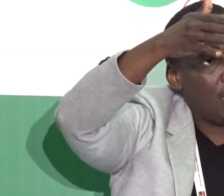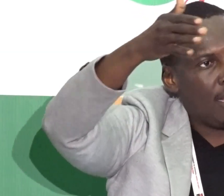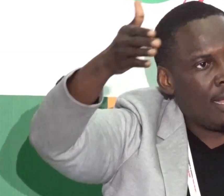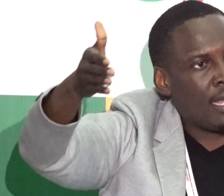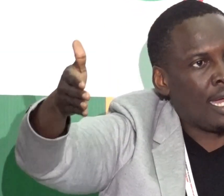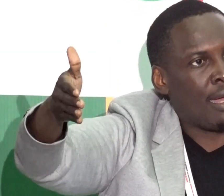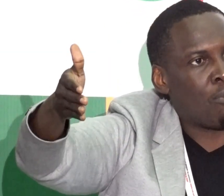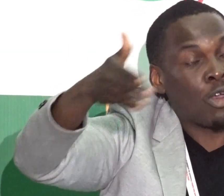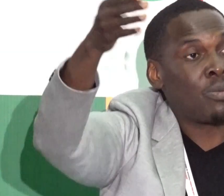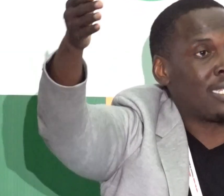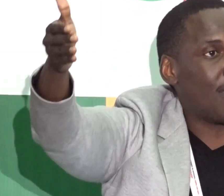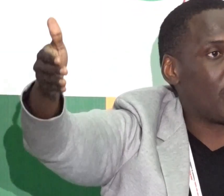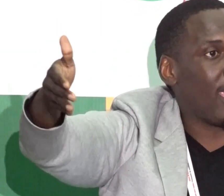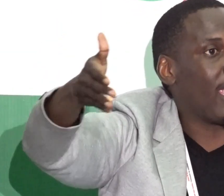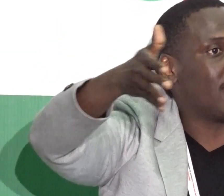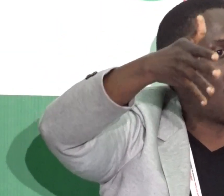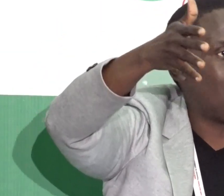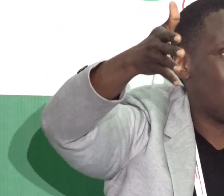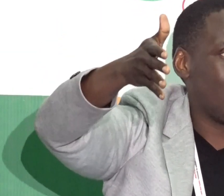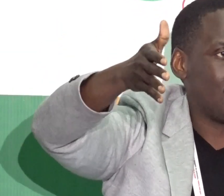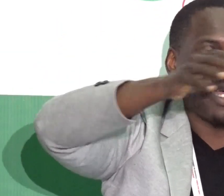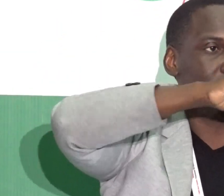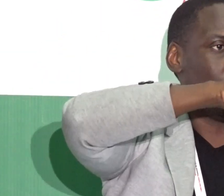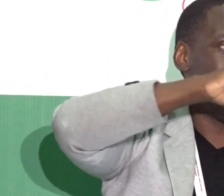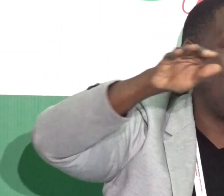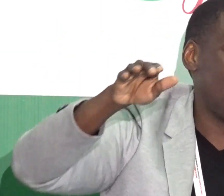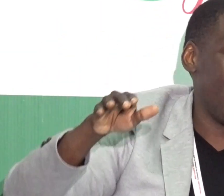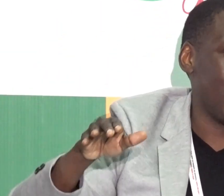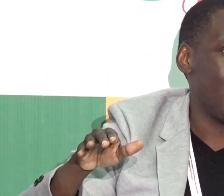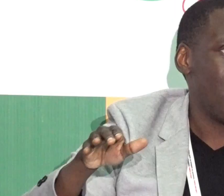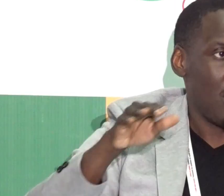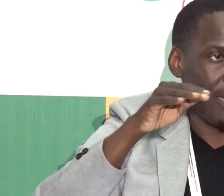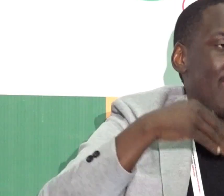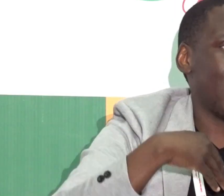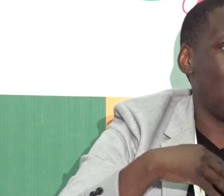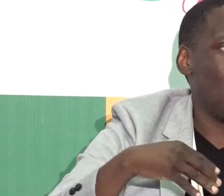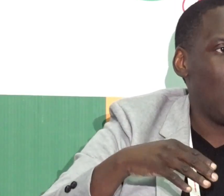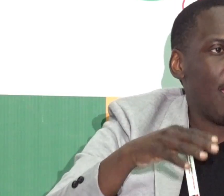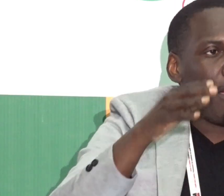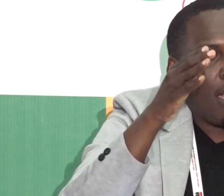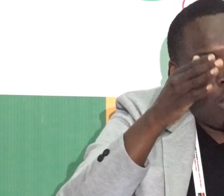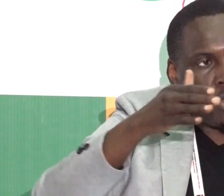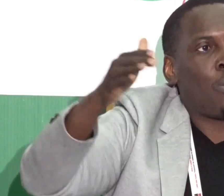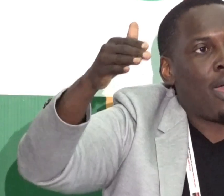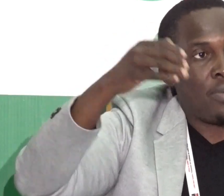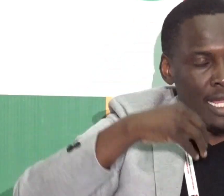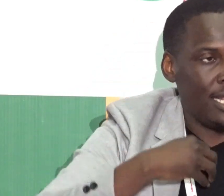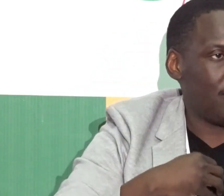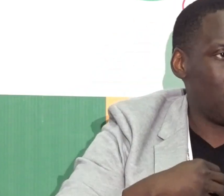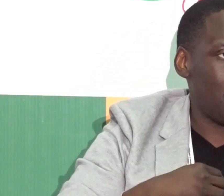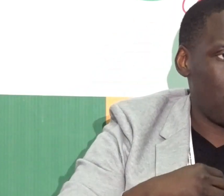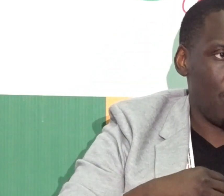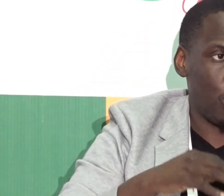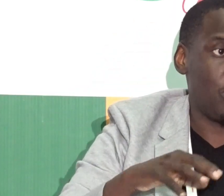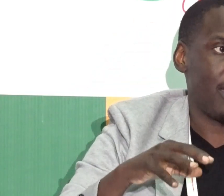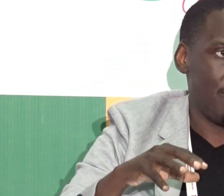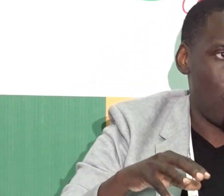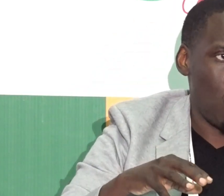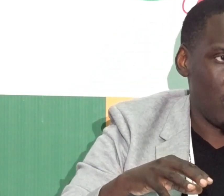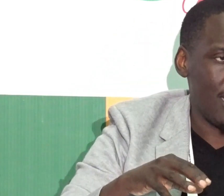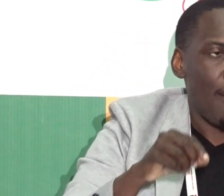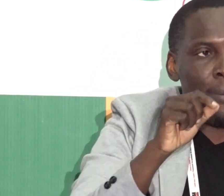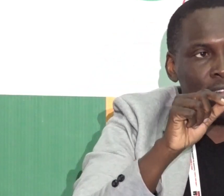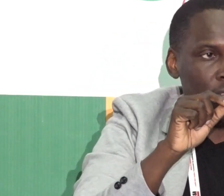about postpartum care in some of the things. But we are not seeing right now dropout, at least for the